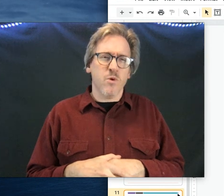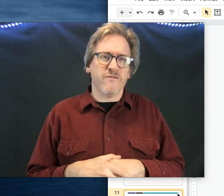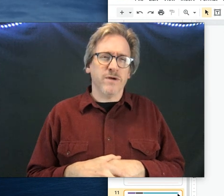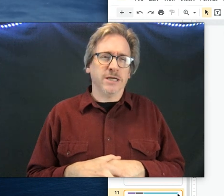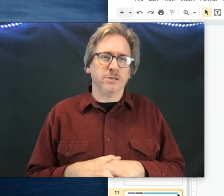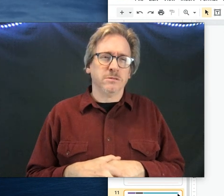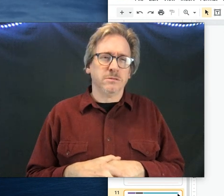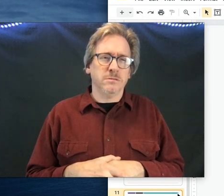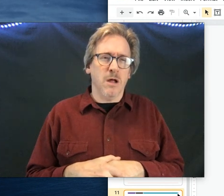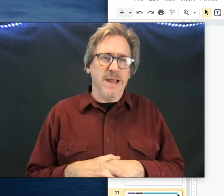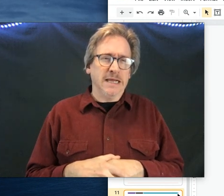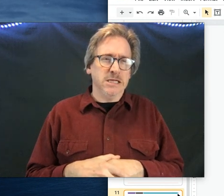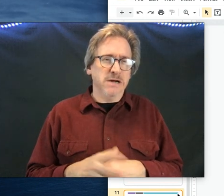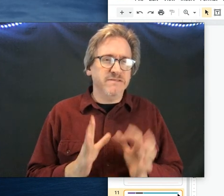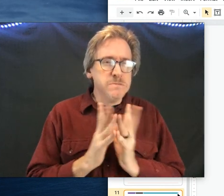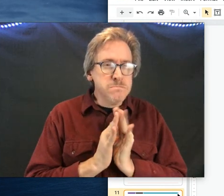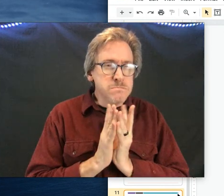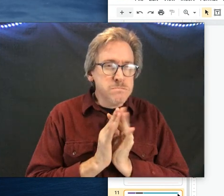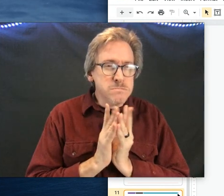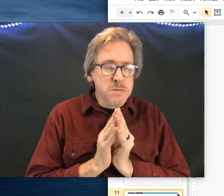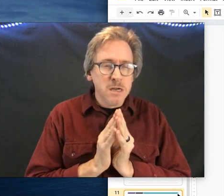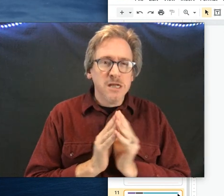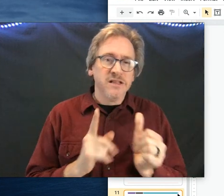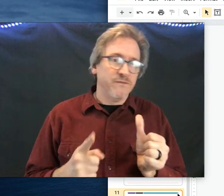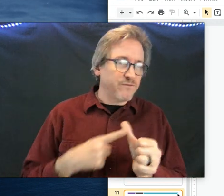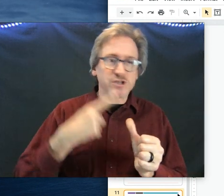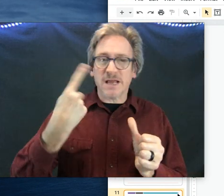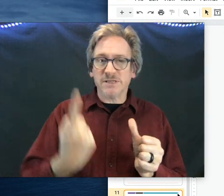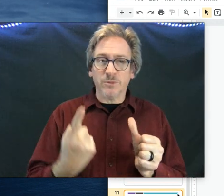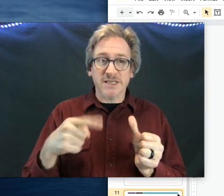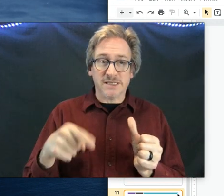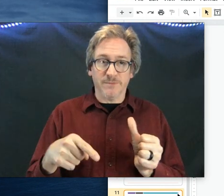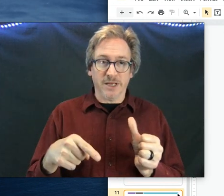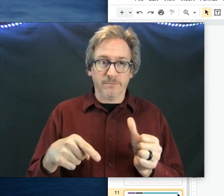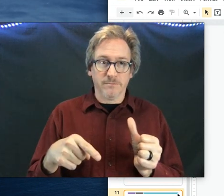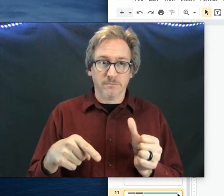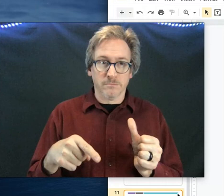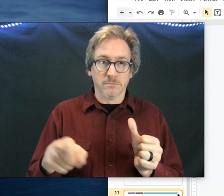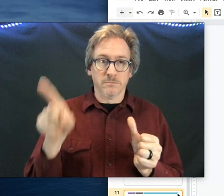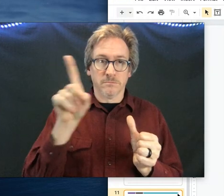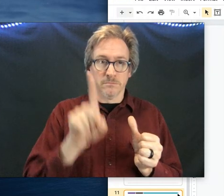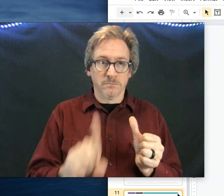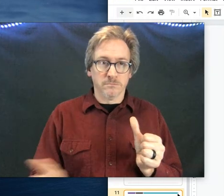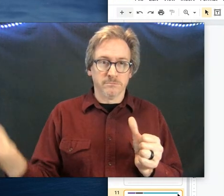Think of one for each. I'll make it tough. First time someone did something,